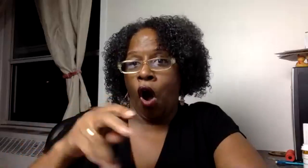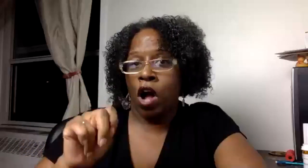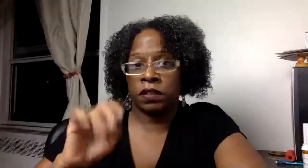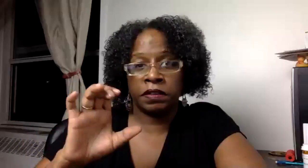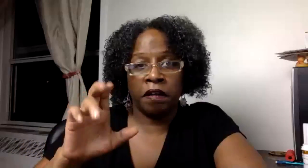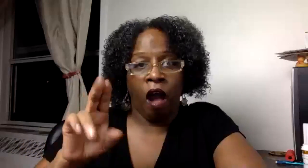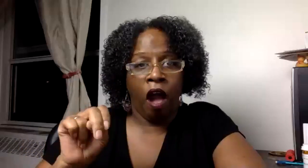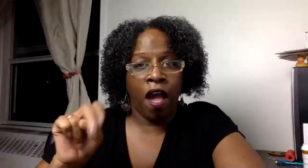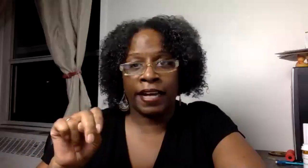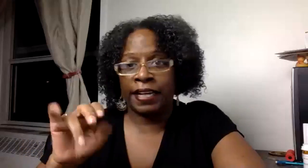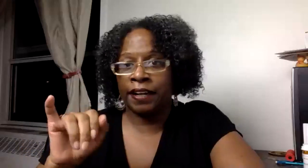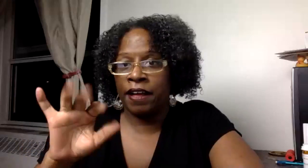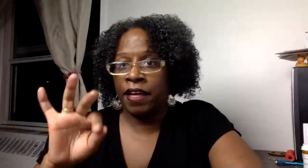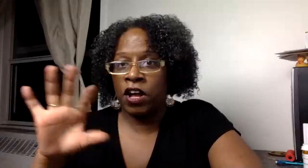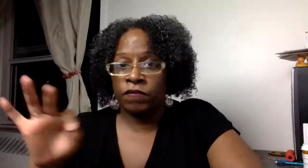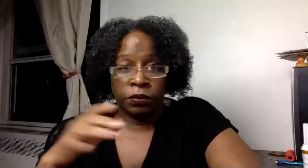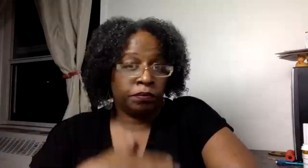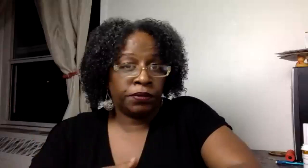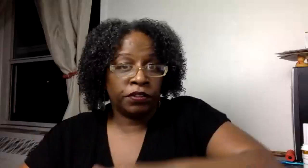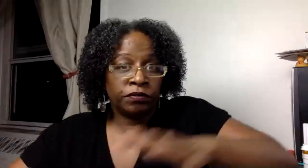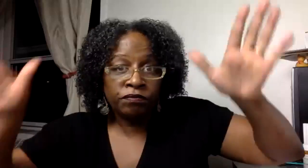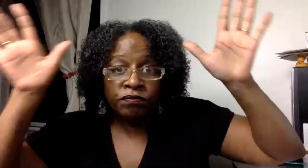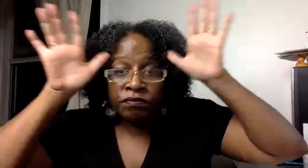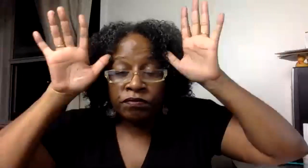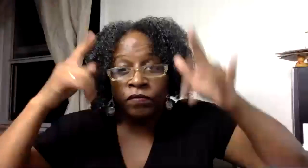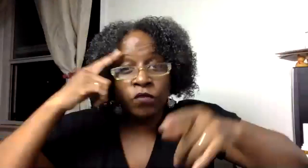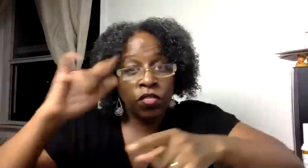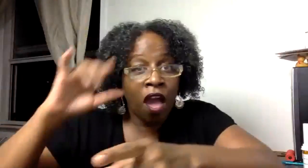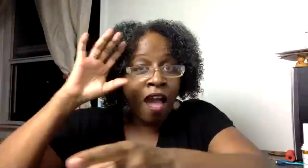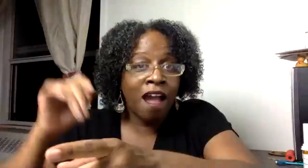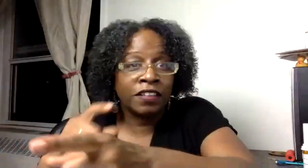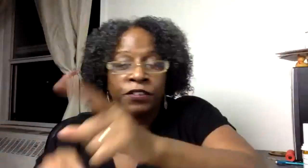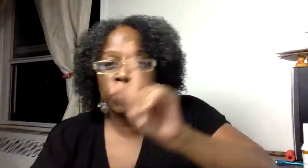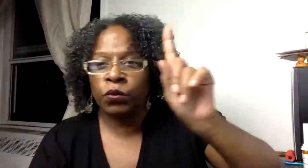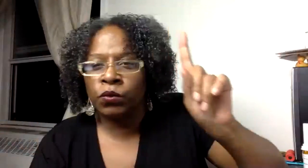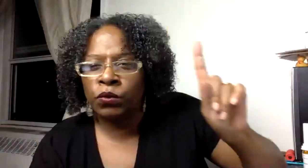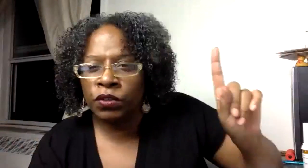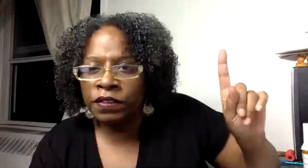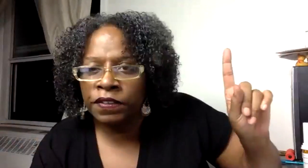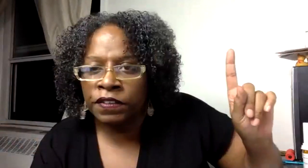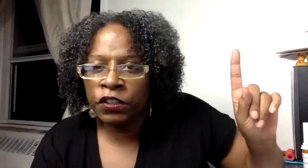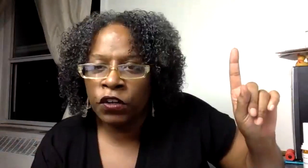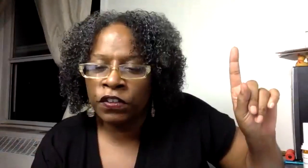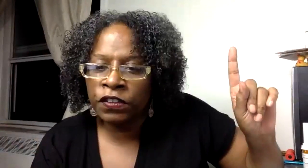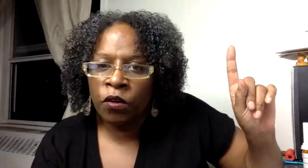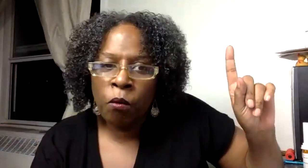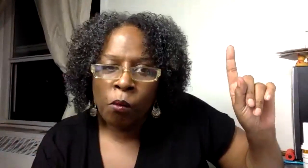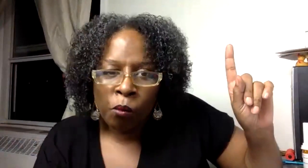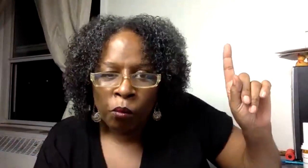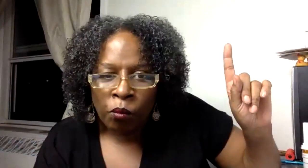questions? Marcelette is asking the audience, any questions for John? Put your hands by your head like antlers so I